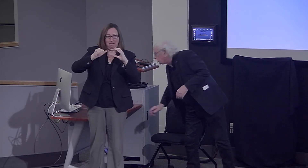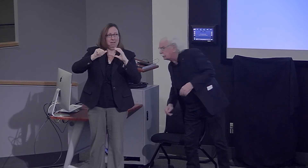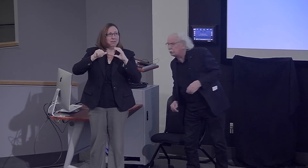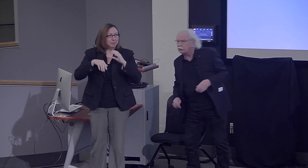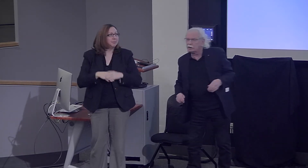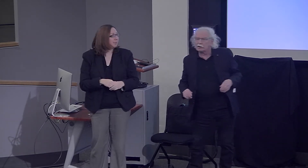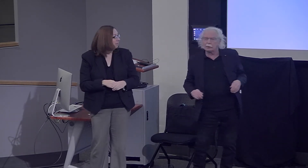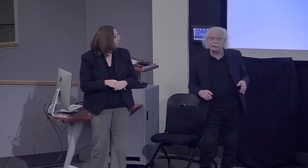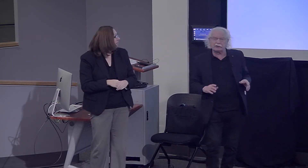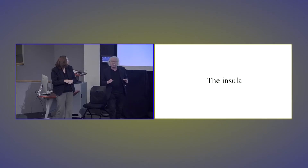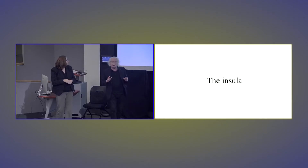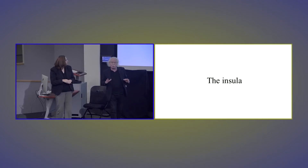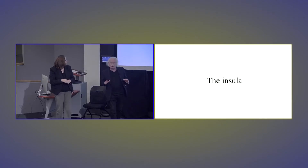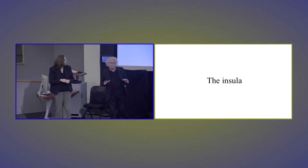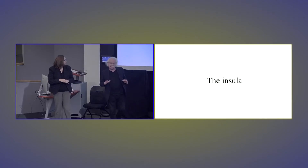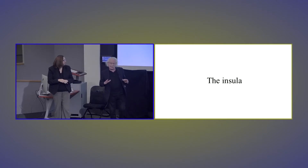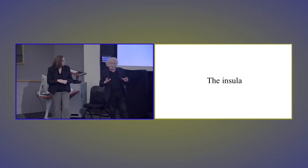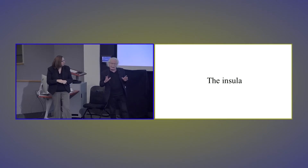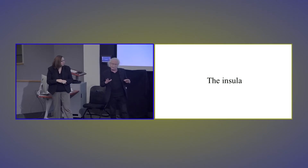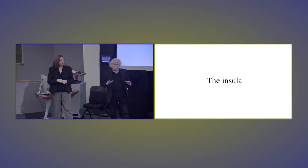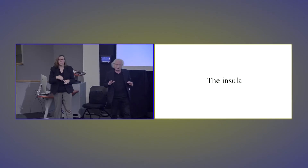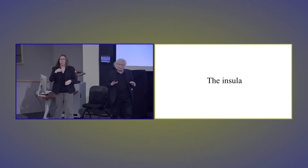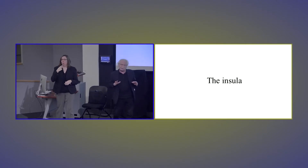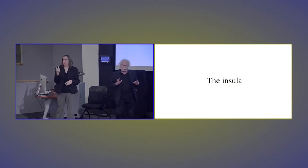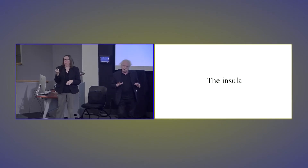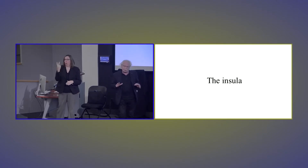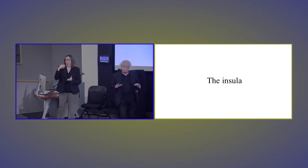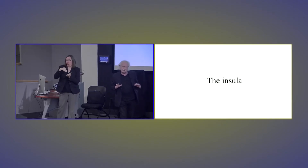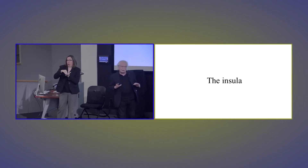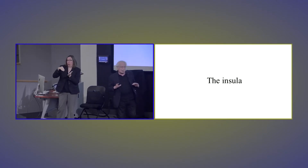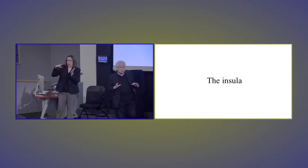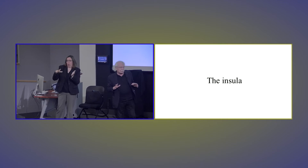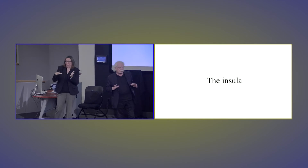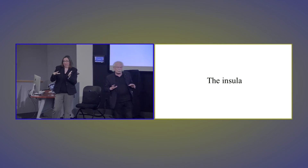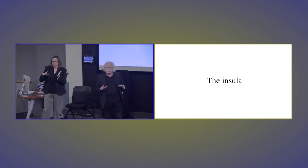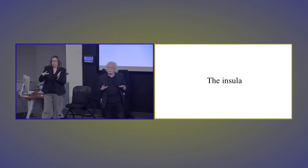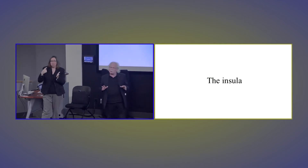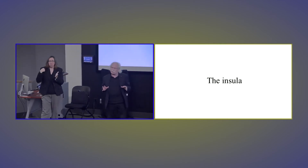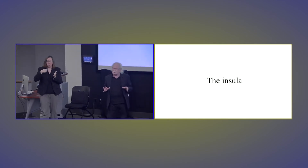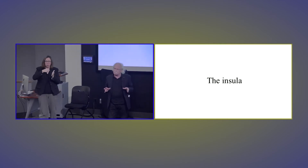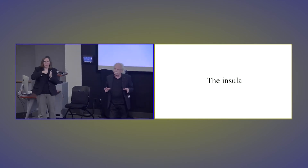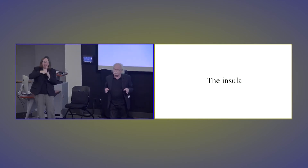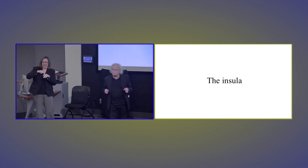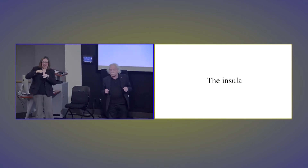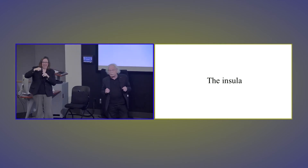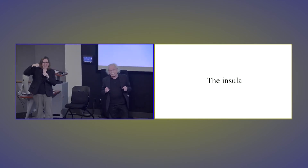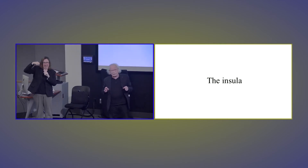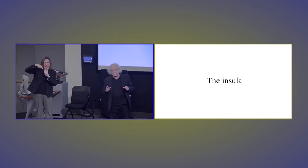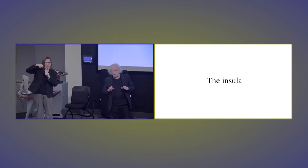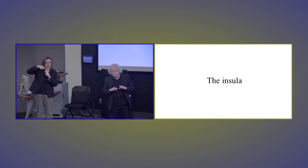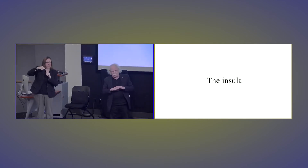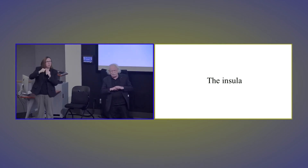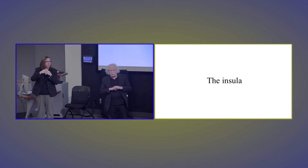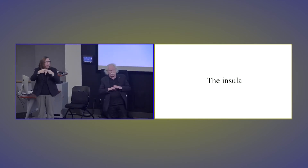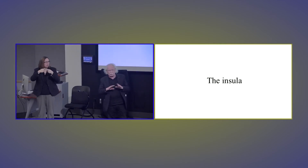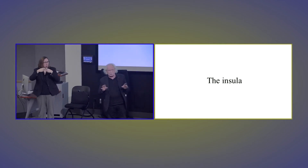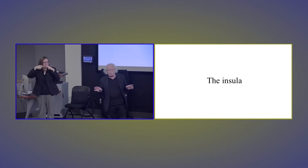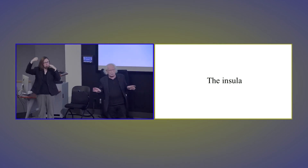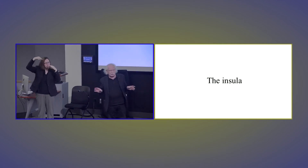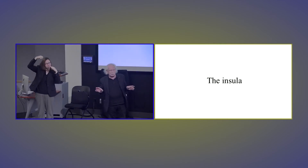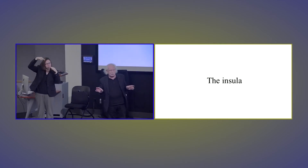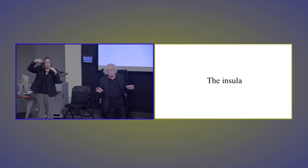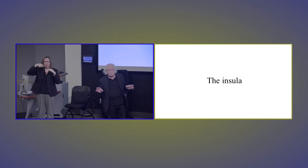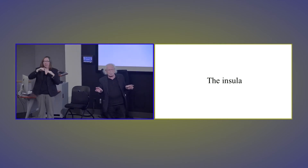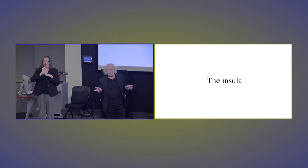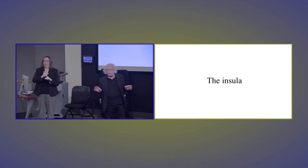students, we stimulated electrically the insula, because the insula, I think so many stupid things